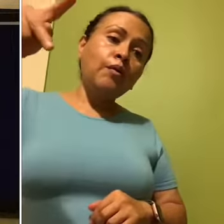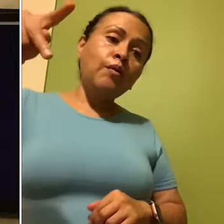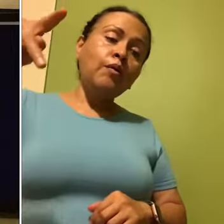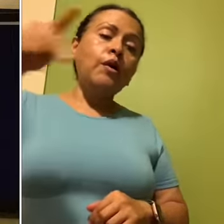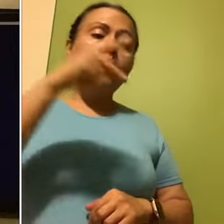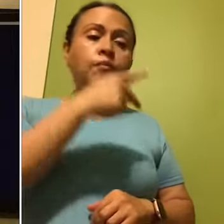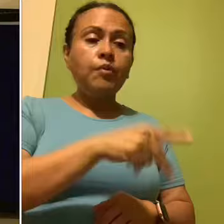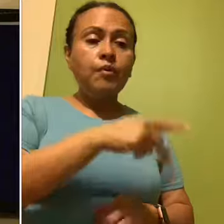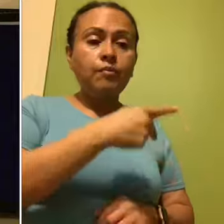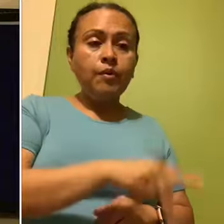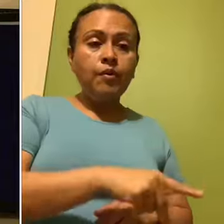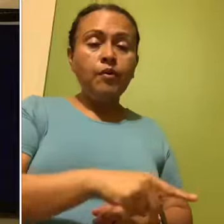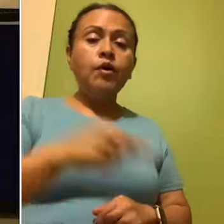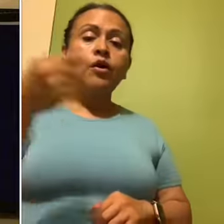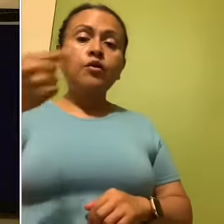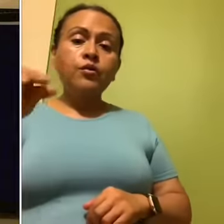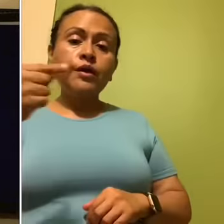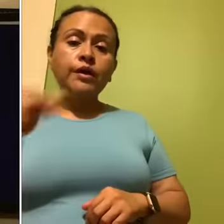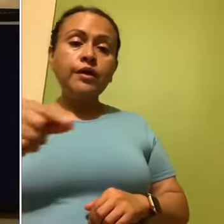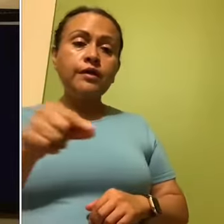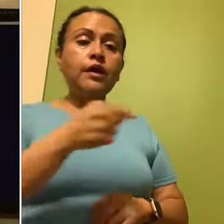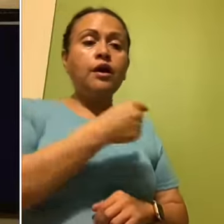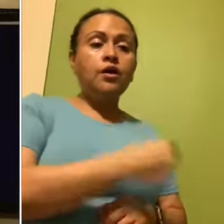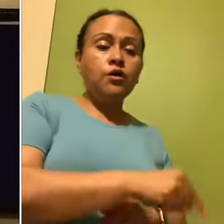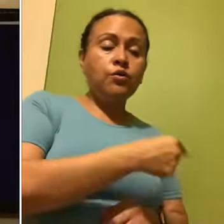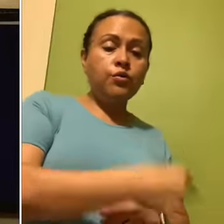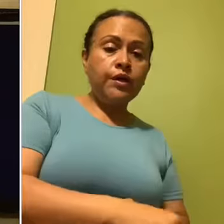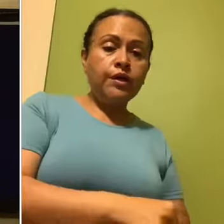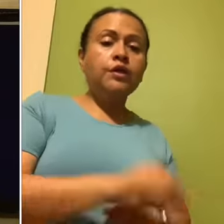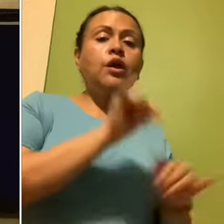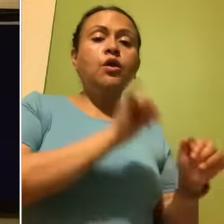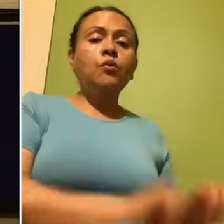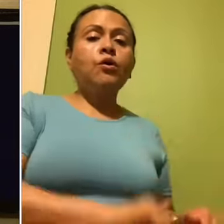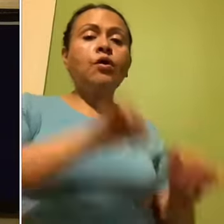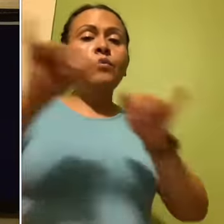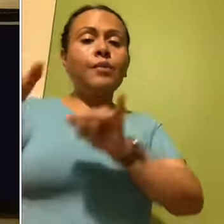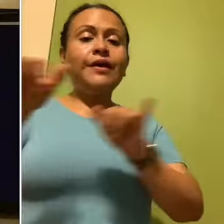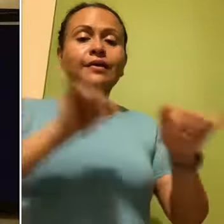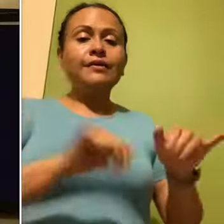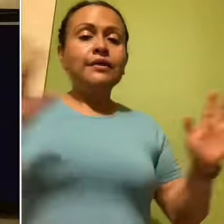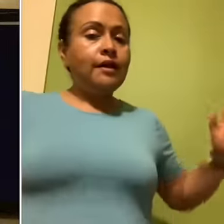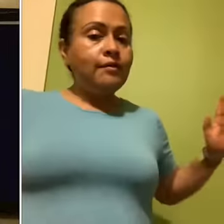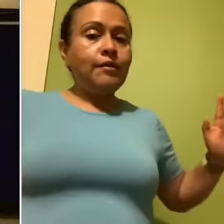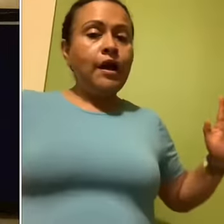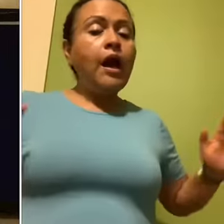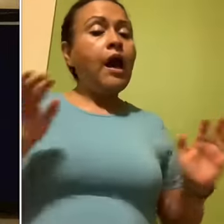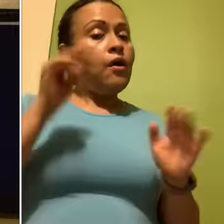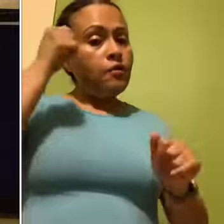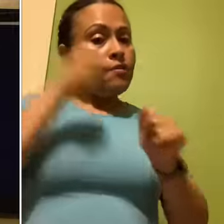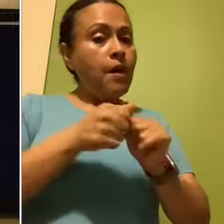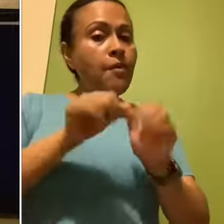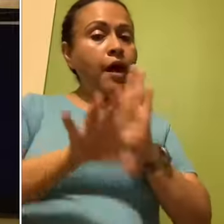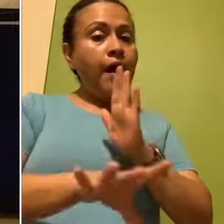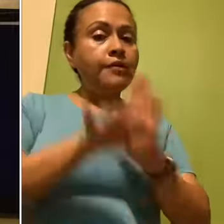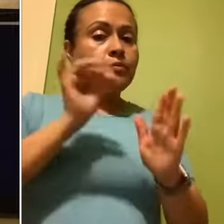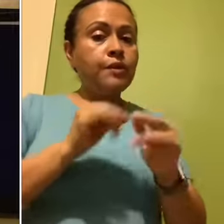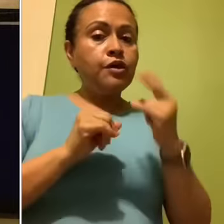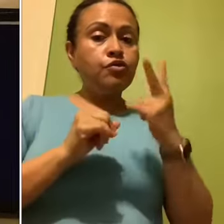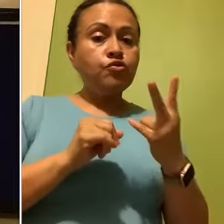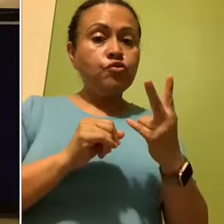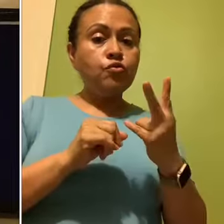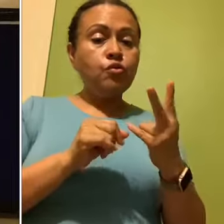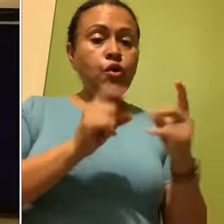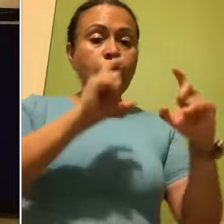ratio of this purple side to this green side is going to be the same as the ratio of this purple side to this green side. Remember, I'm just picking